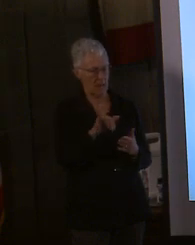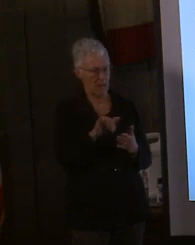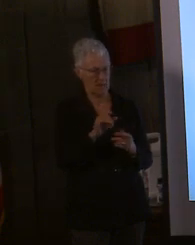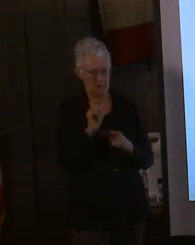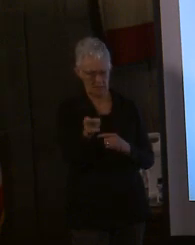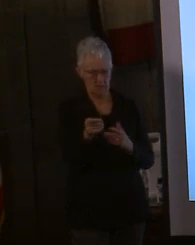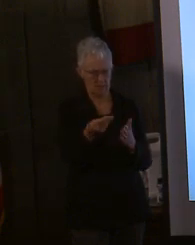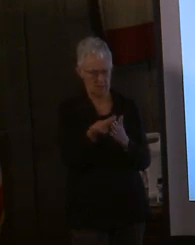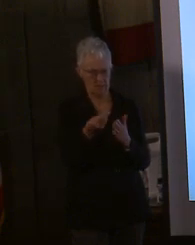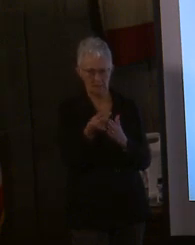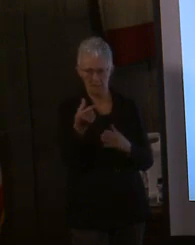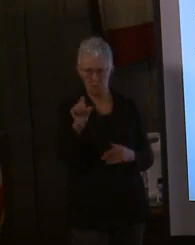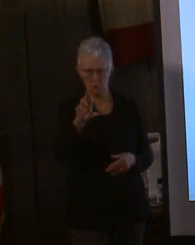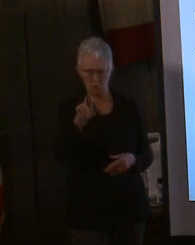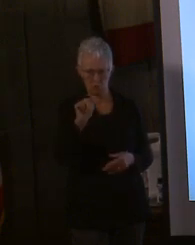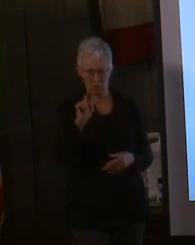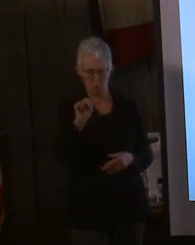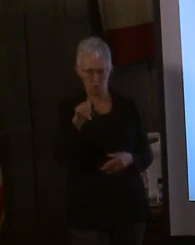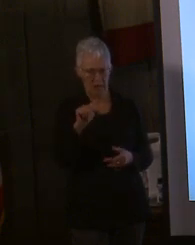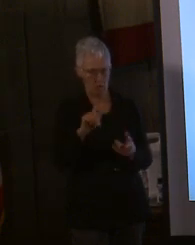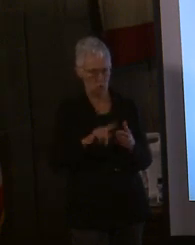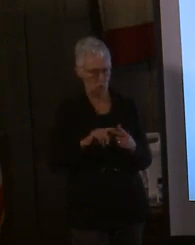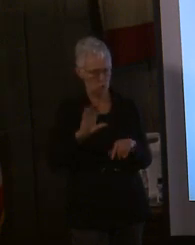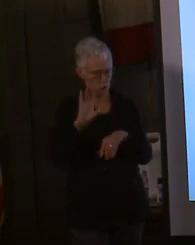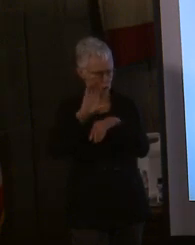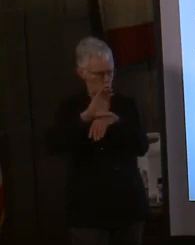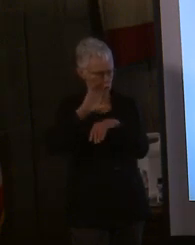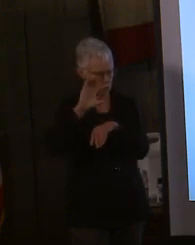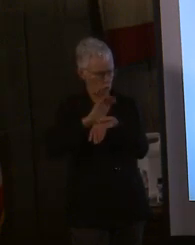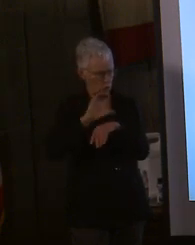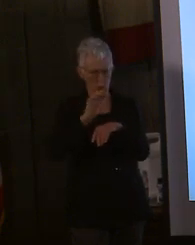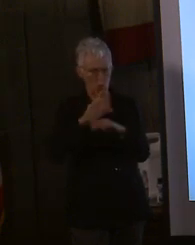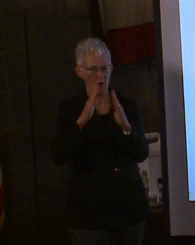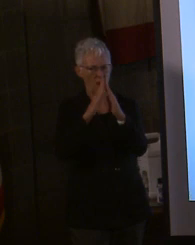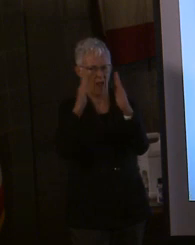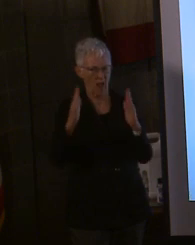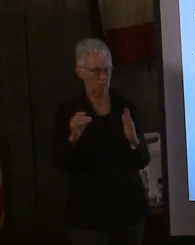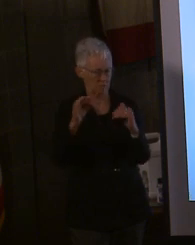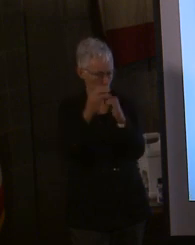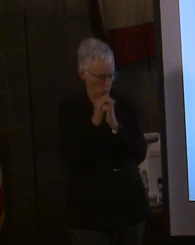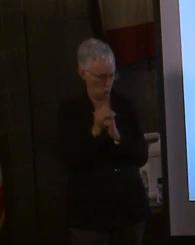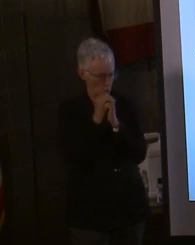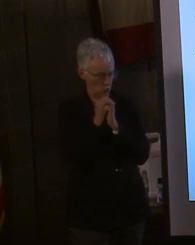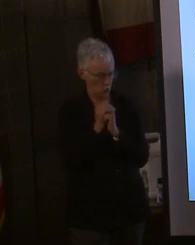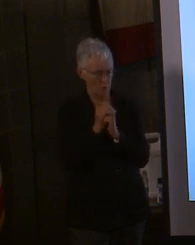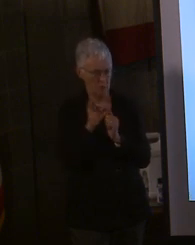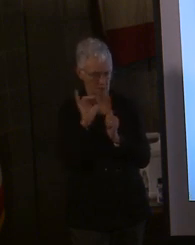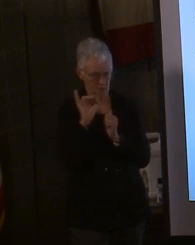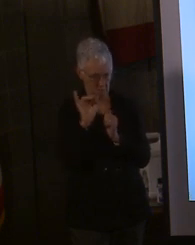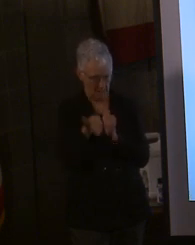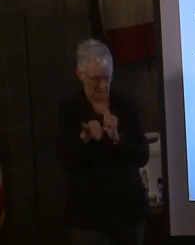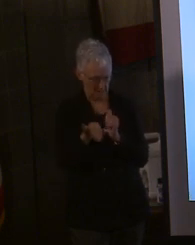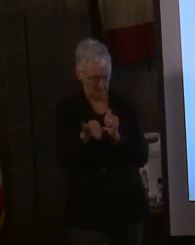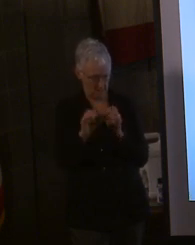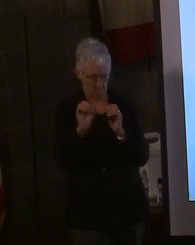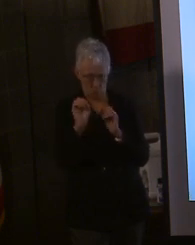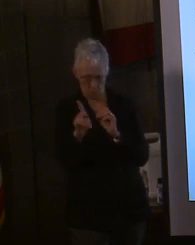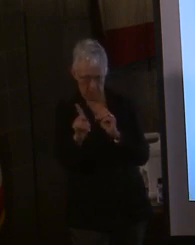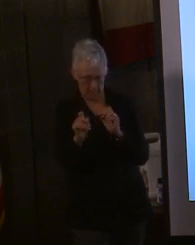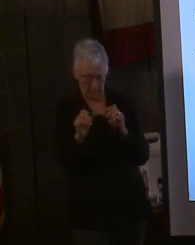the question from Fred Knapp was, are the grants to houses of worship consistent with the